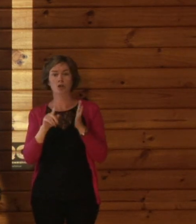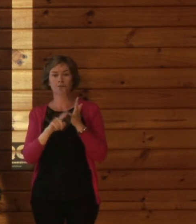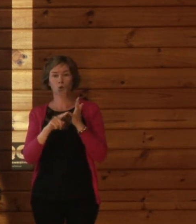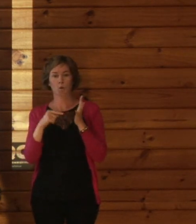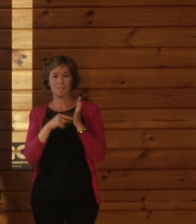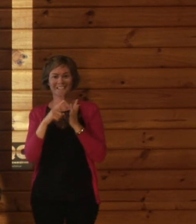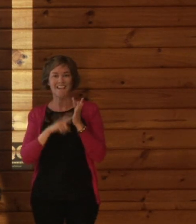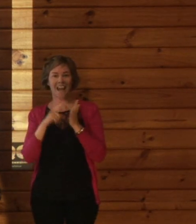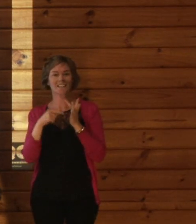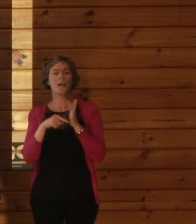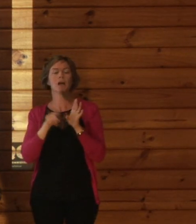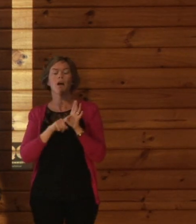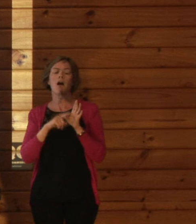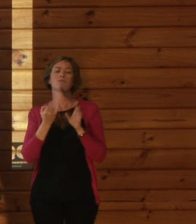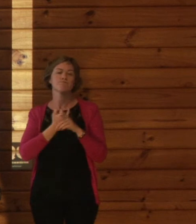what's occurred actually